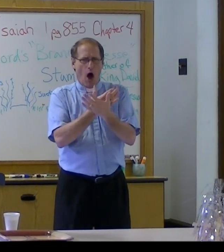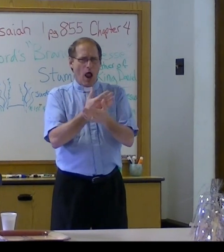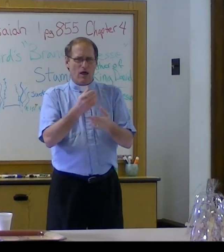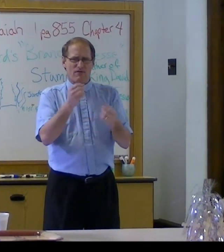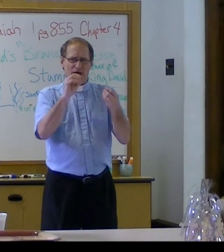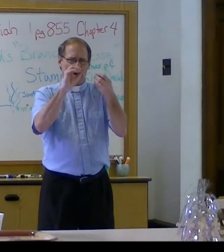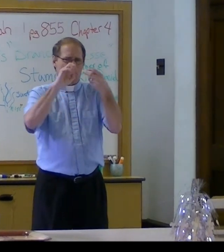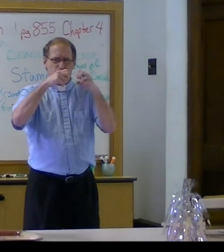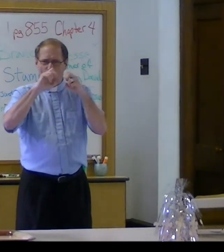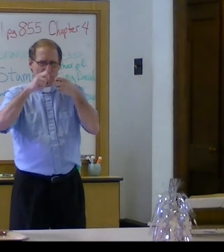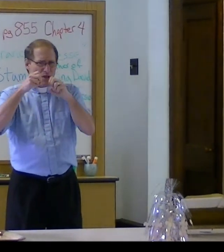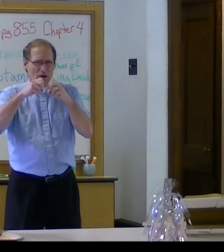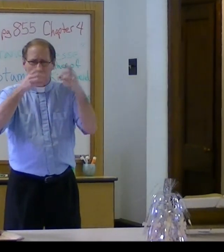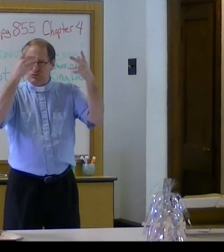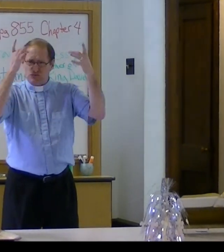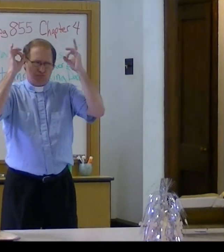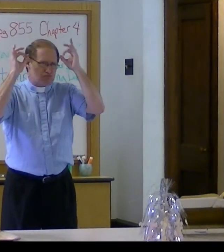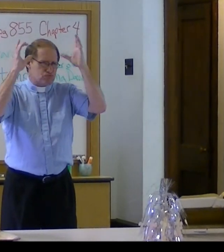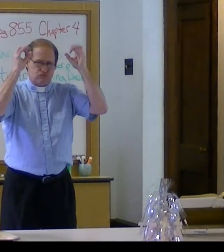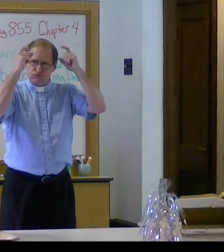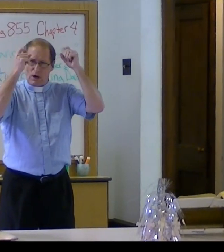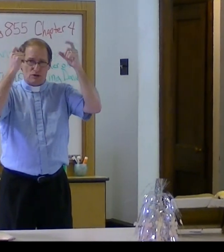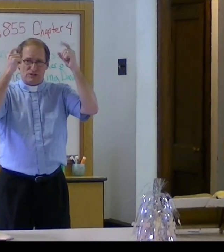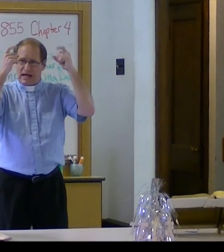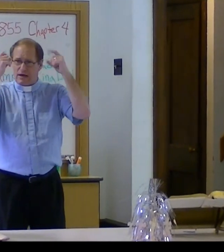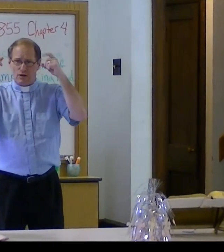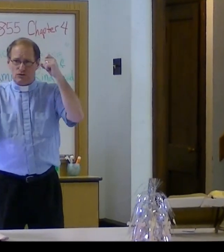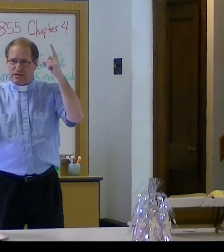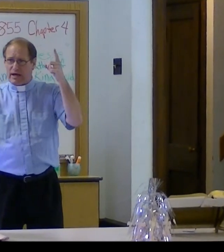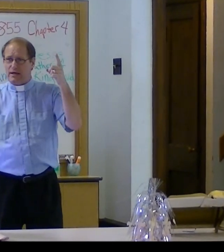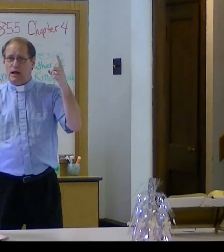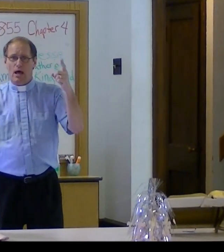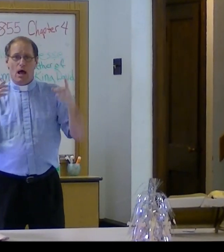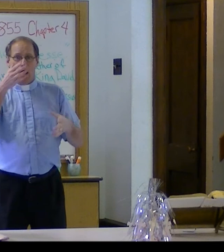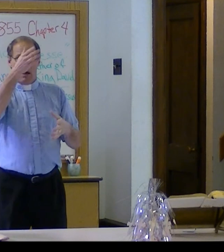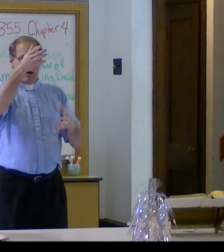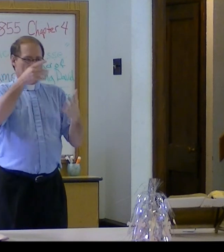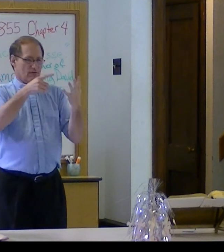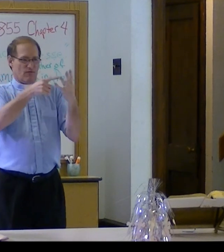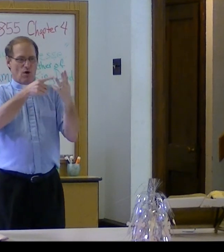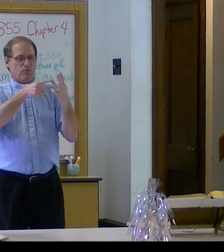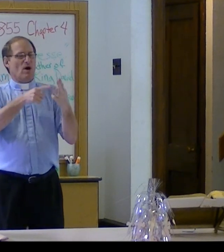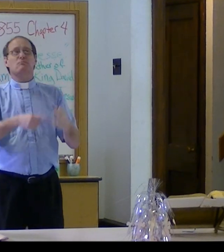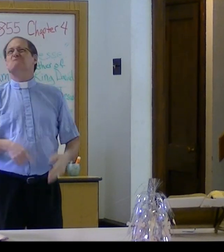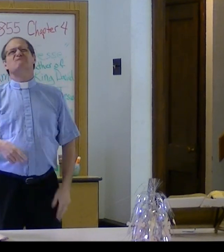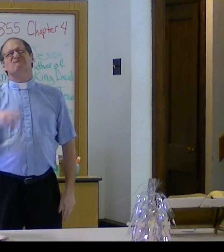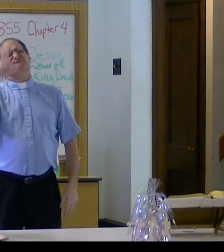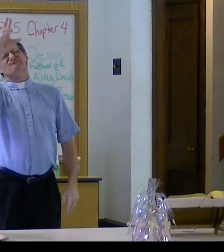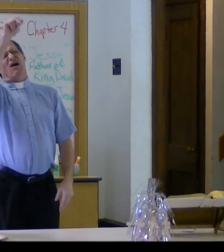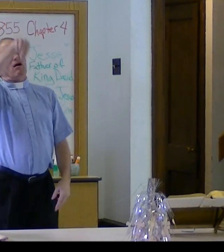All of the problems, understand. The fourth one,